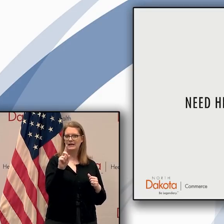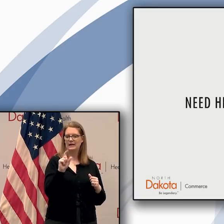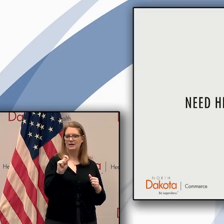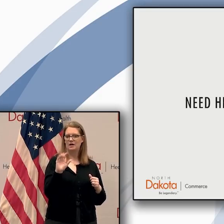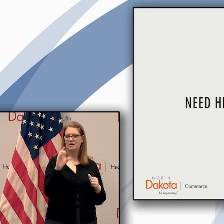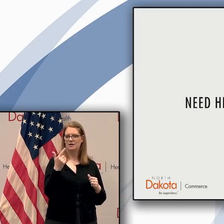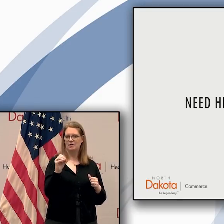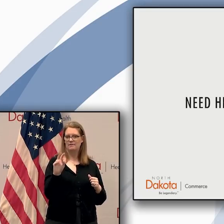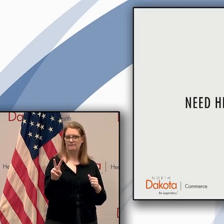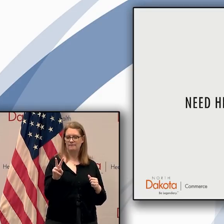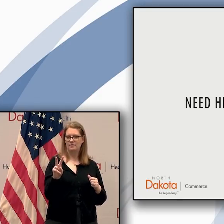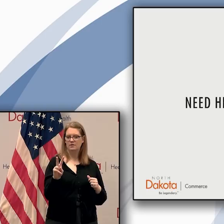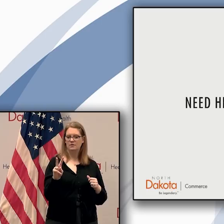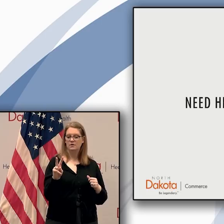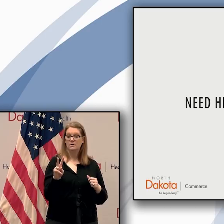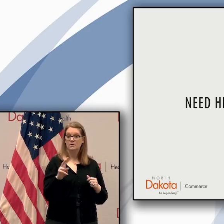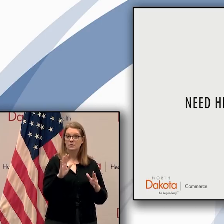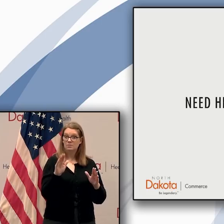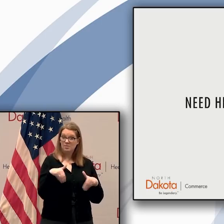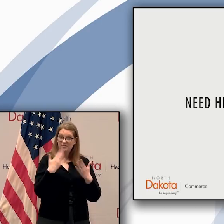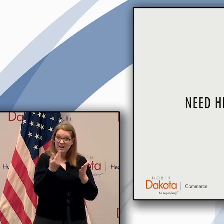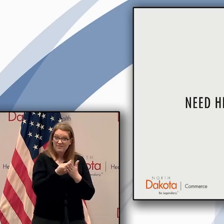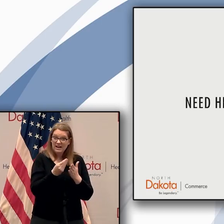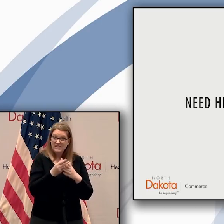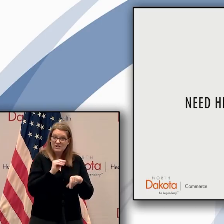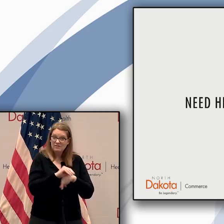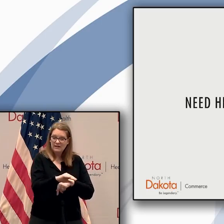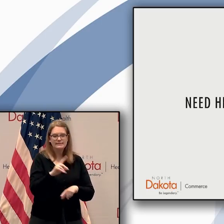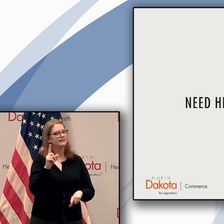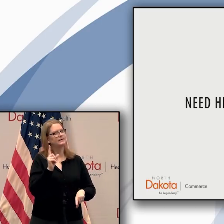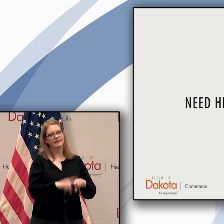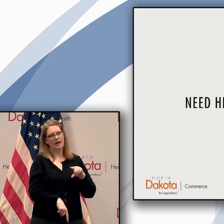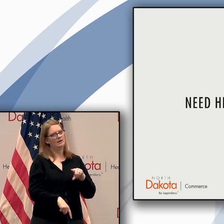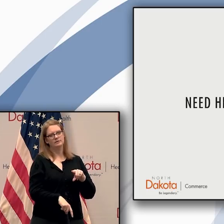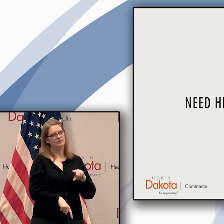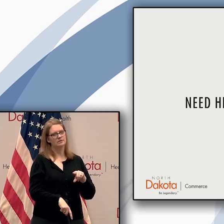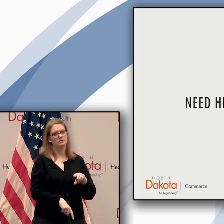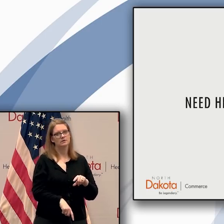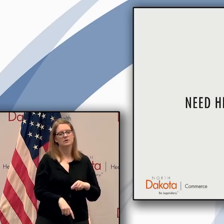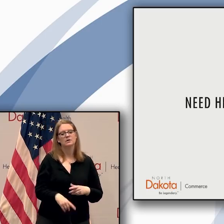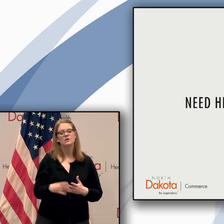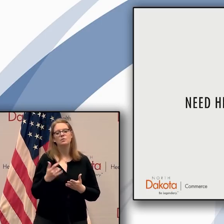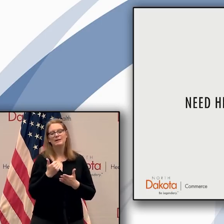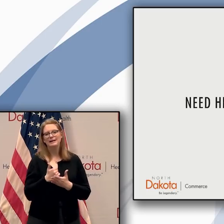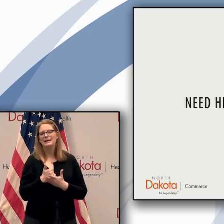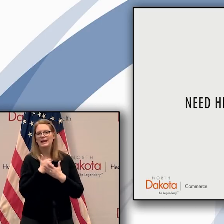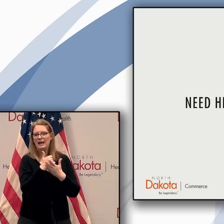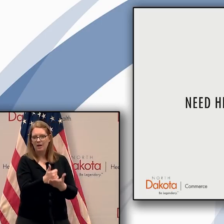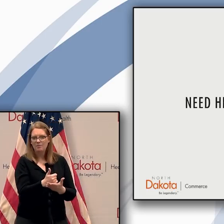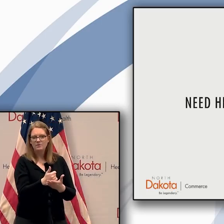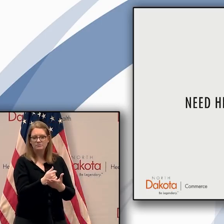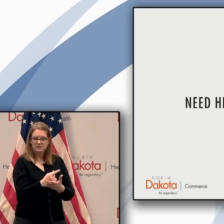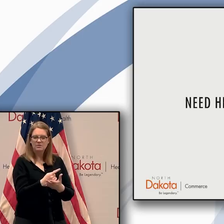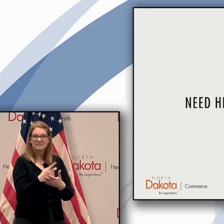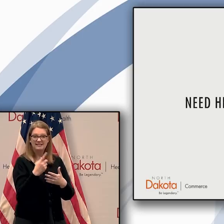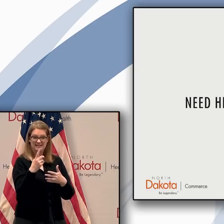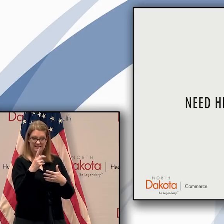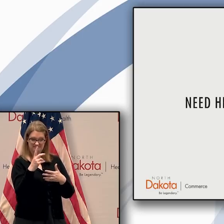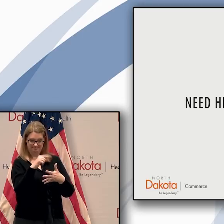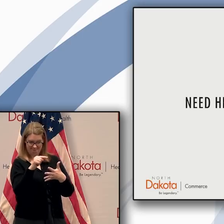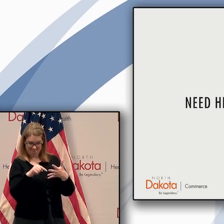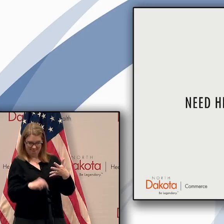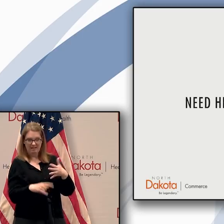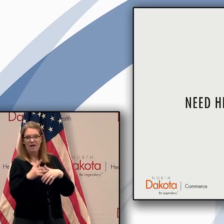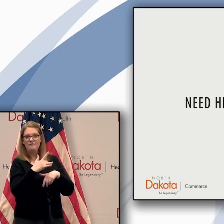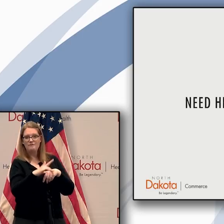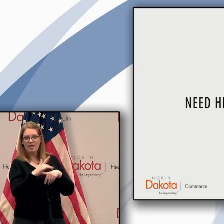businesshelpcovid19@nd.gov. While we cannot provide you financial advice, we are available to help you navigate the resources available to your business.